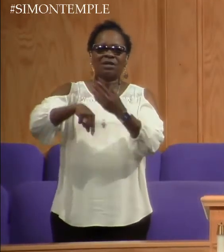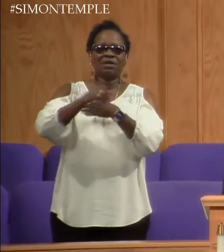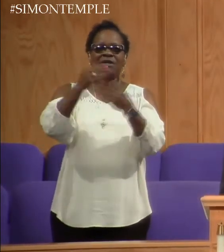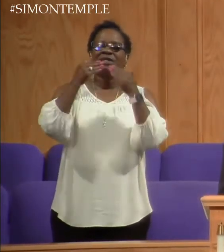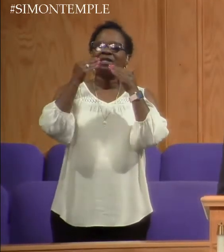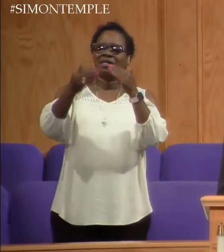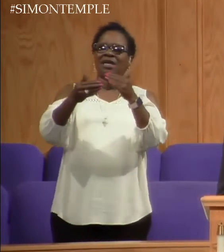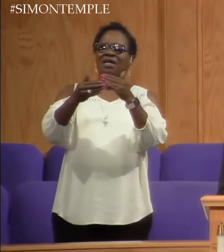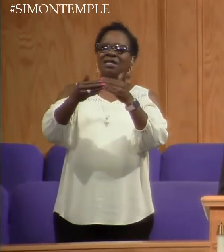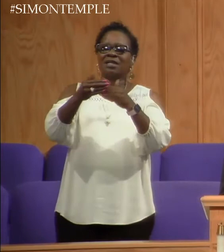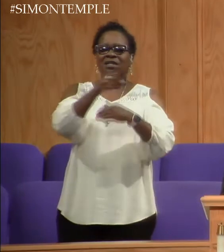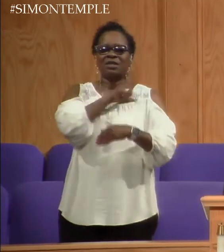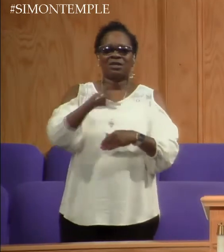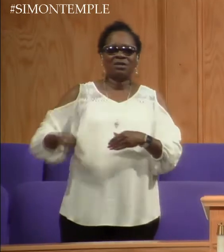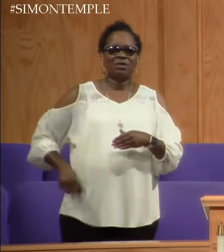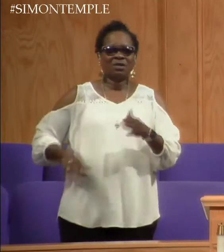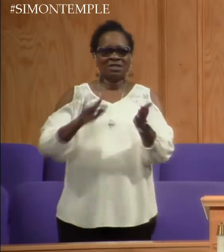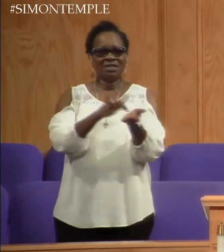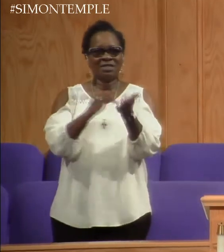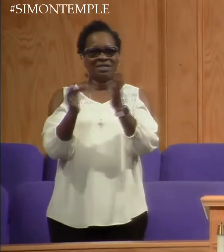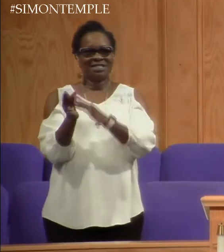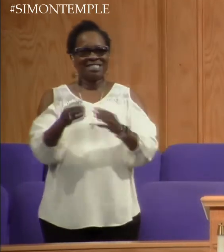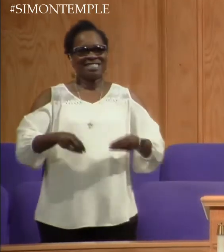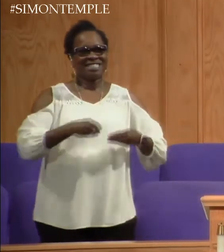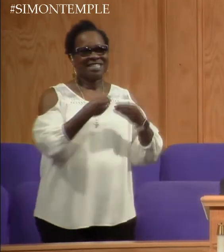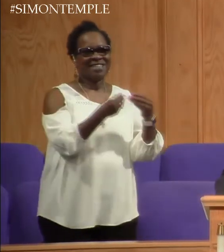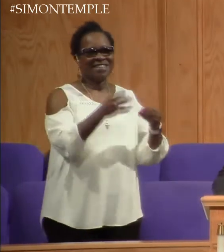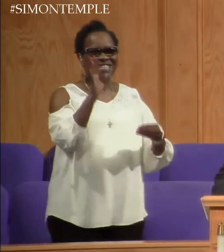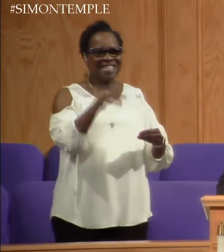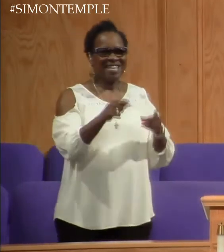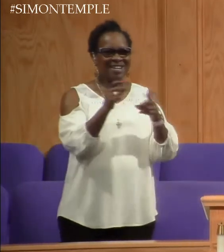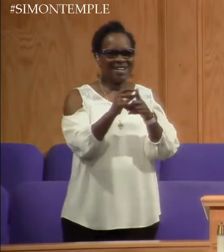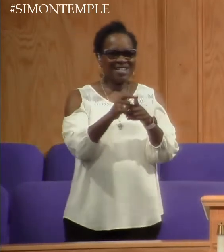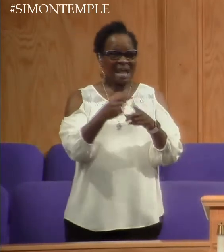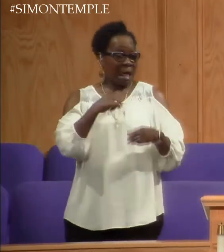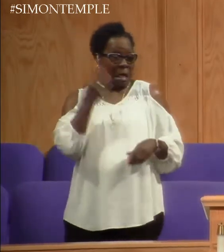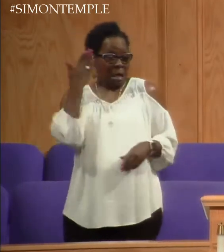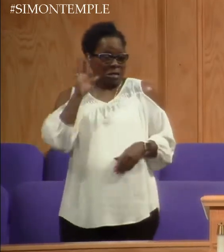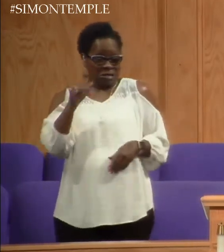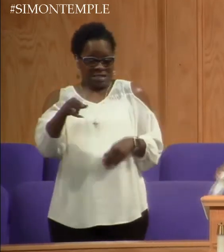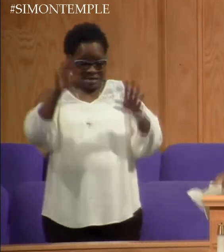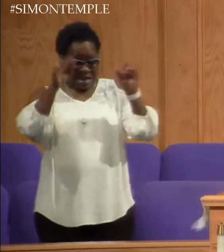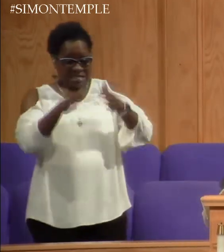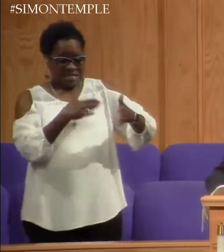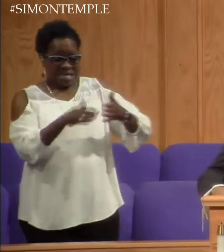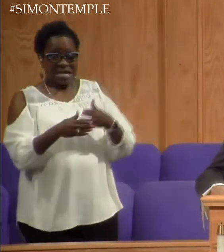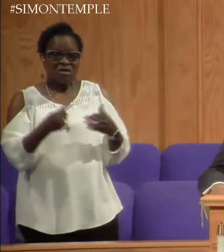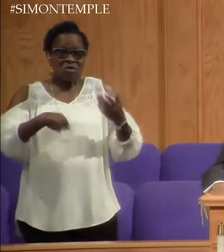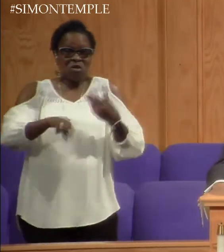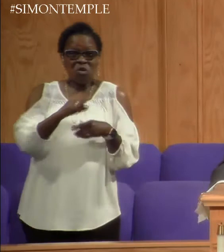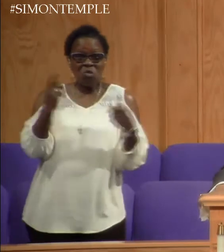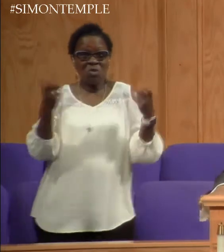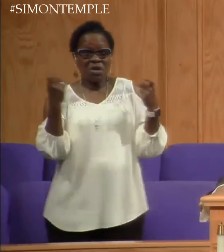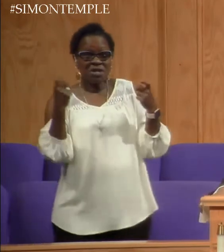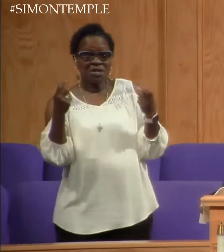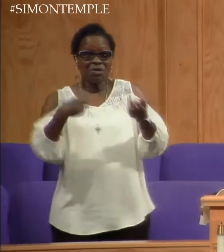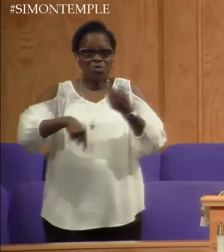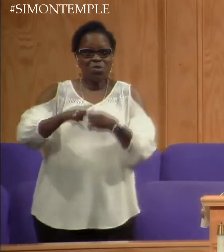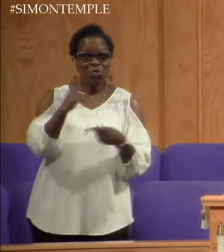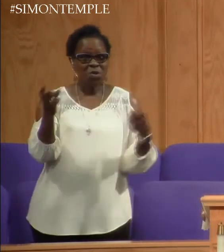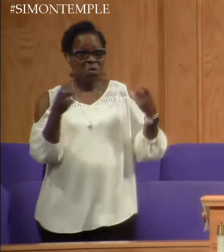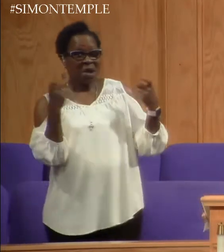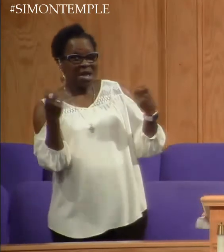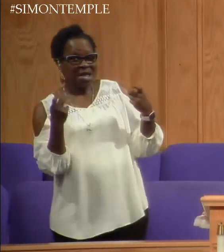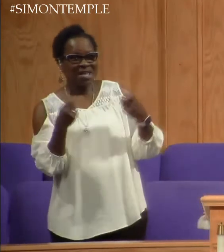for us. And I didn't know she could sing. We win. We win. Amen. Awesome word for times like this, a